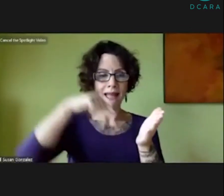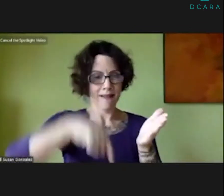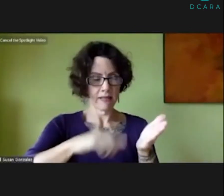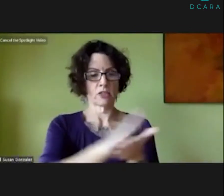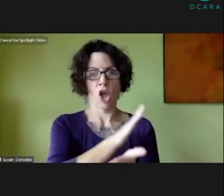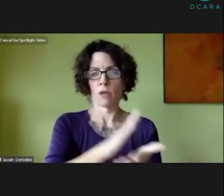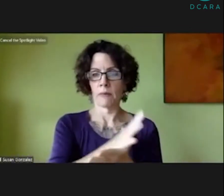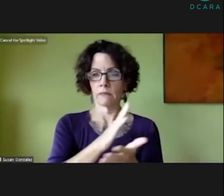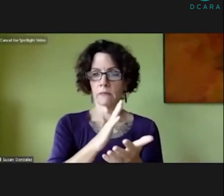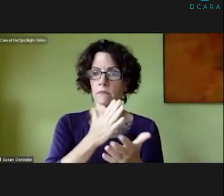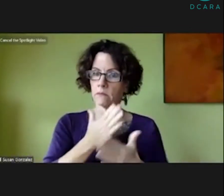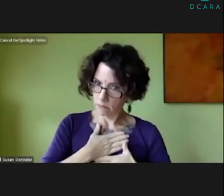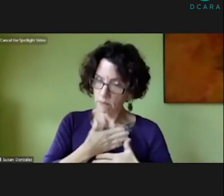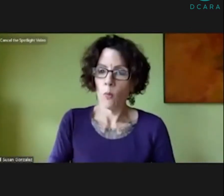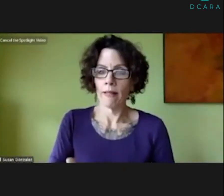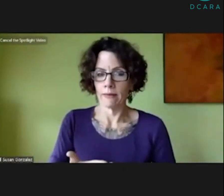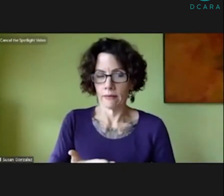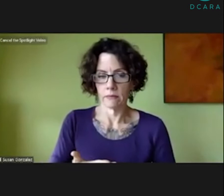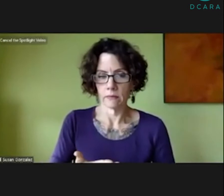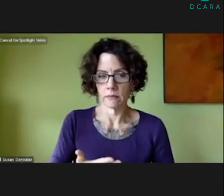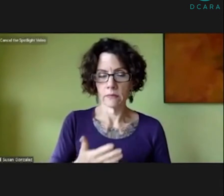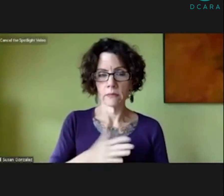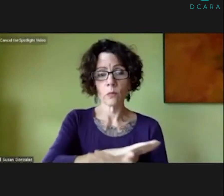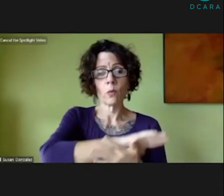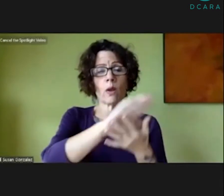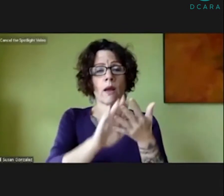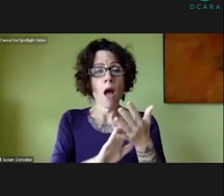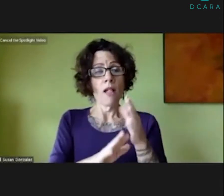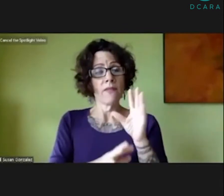clearly that I have signed this document willingly.